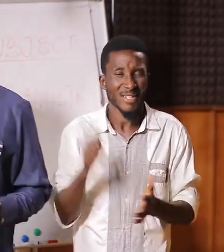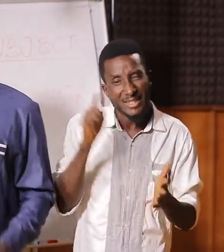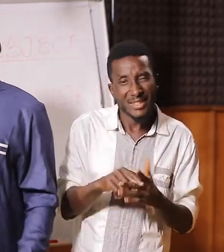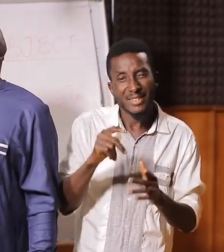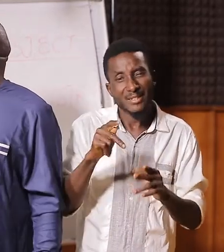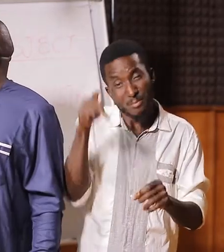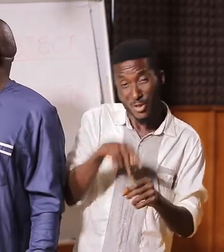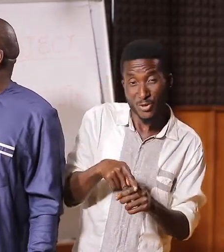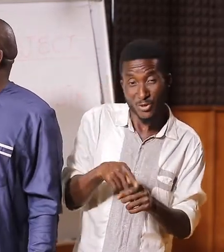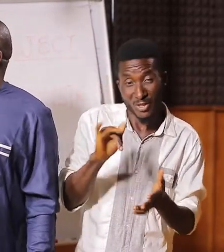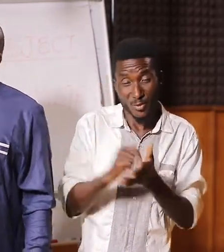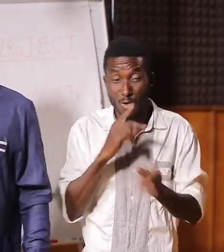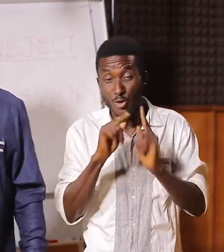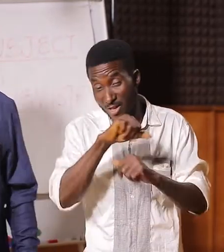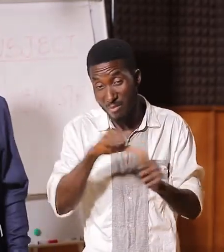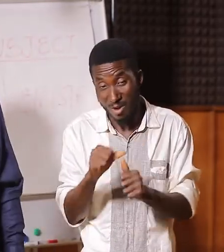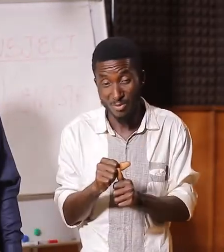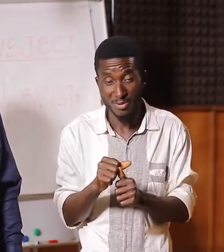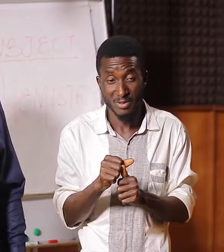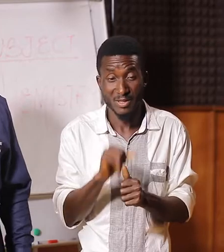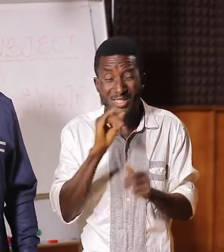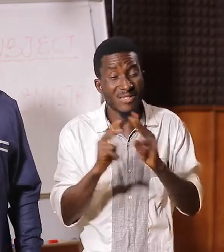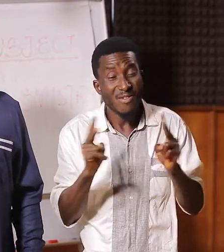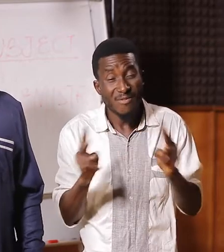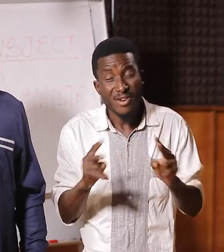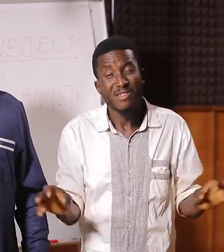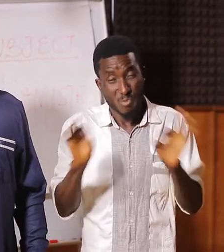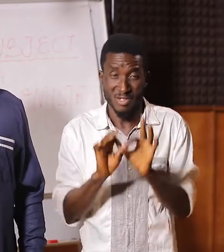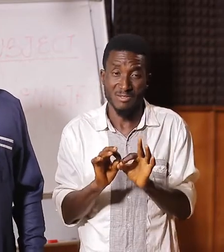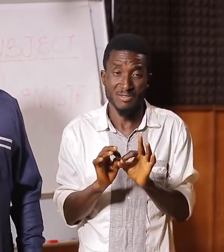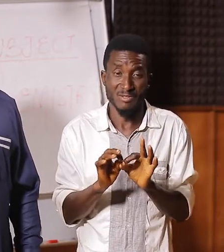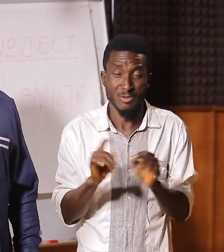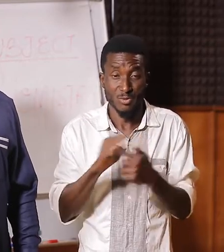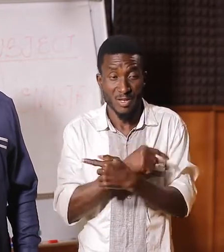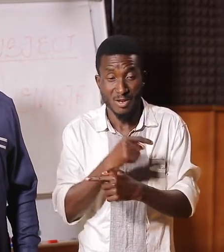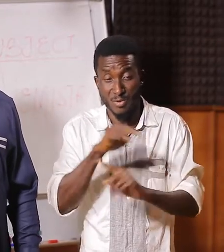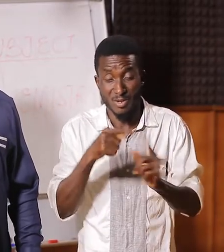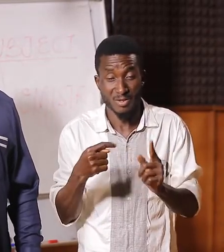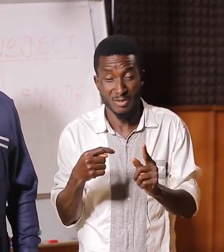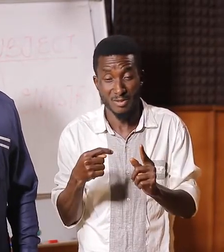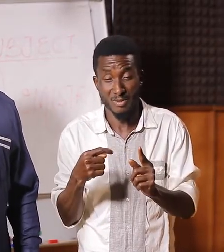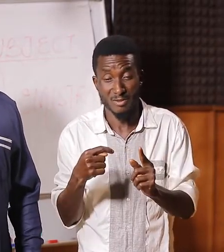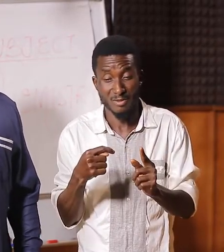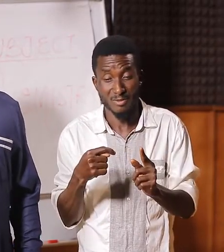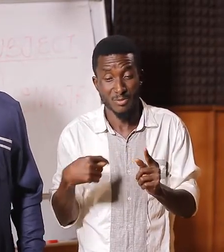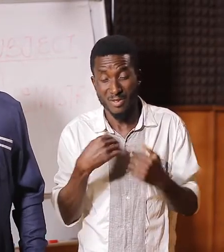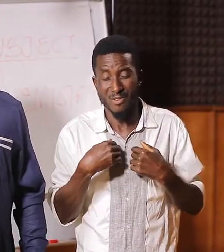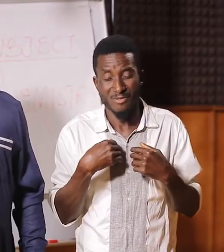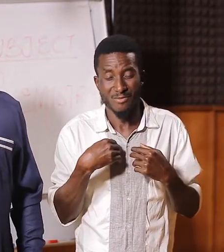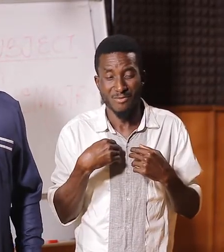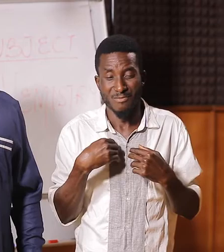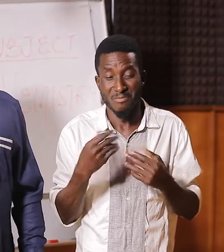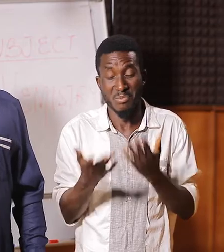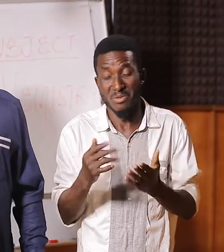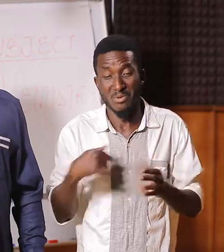This petrol that we are talking about is very, very important Today, whenever there is petroleum shortage in